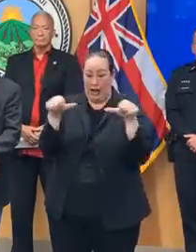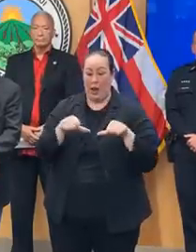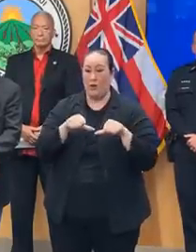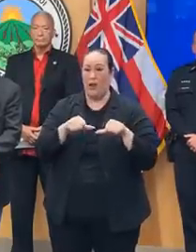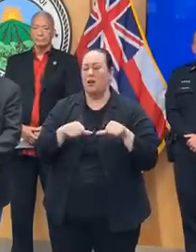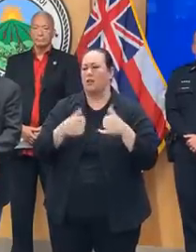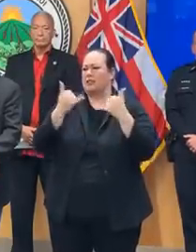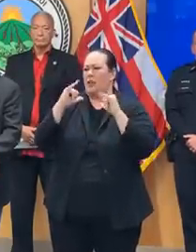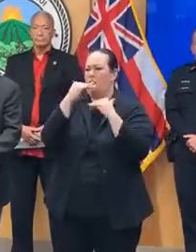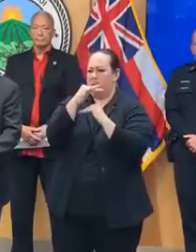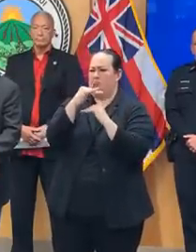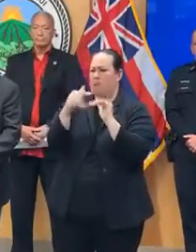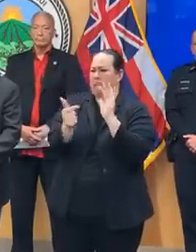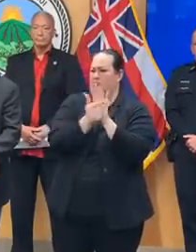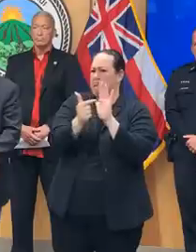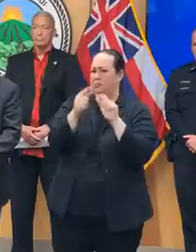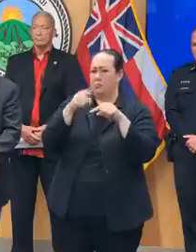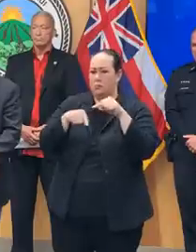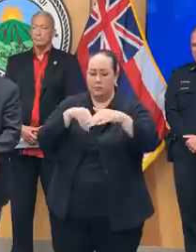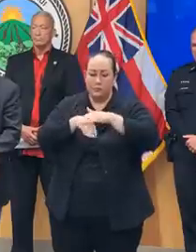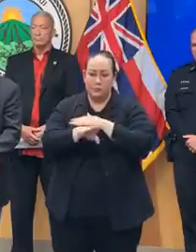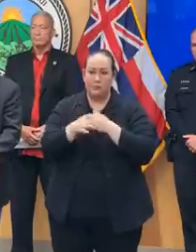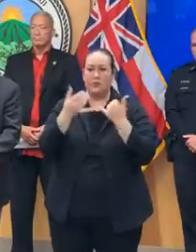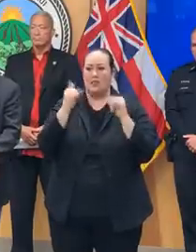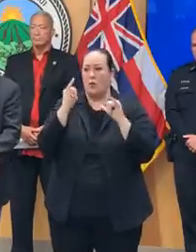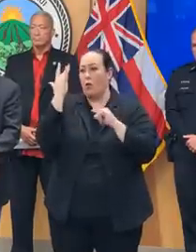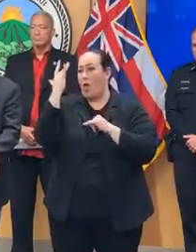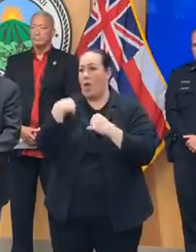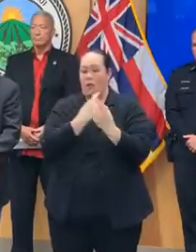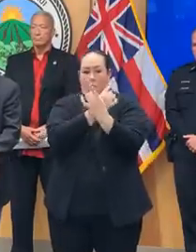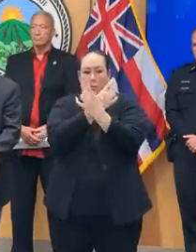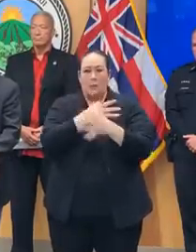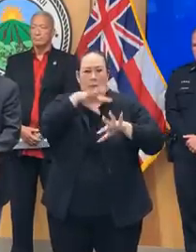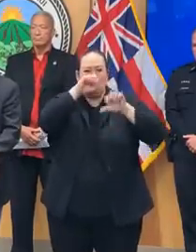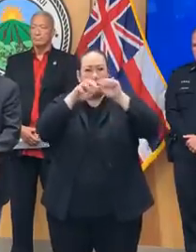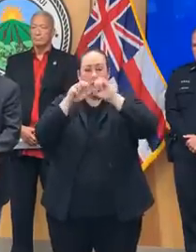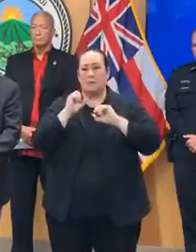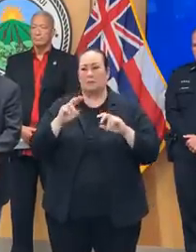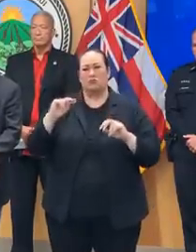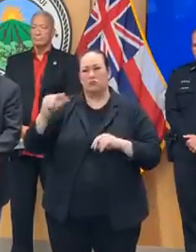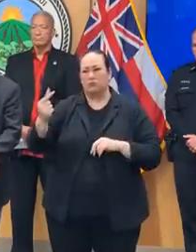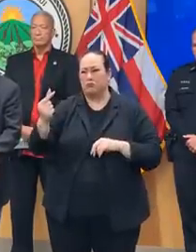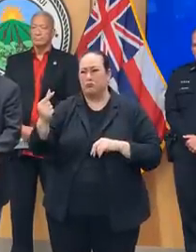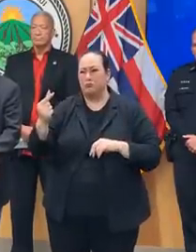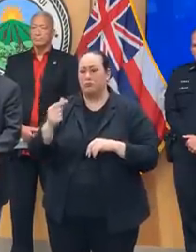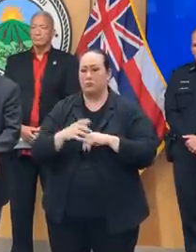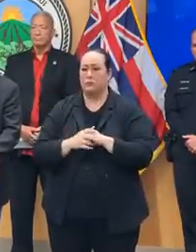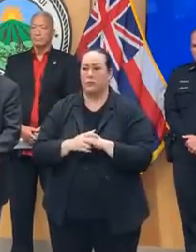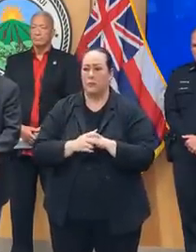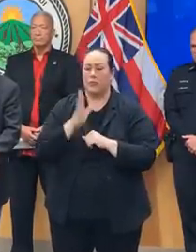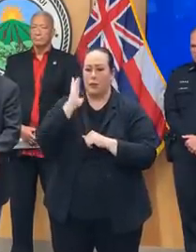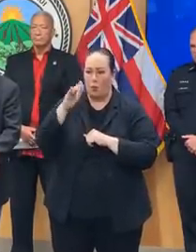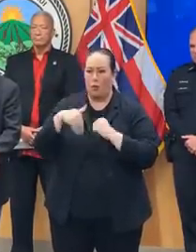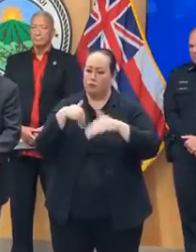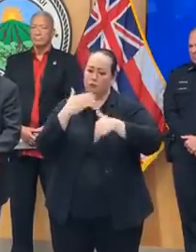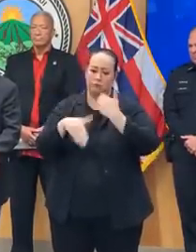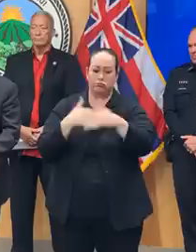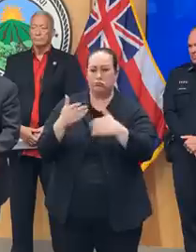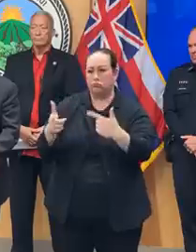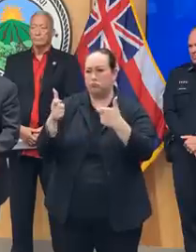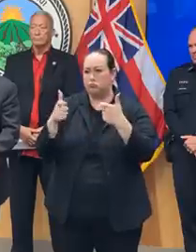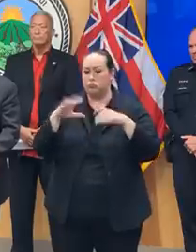there's, again, like I said earlier, some toxins that we worry about, and we're going to rapidly go through that area. They're working